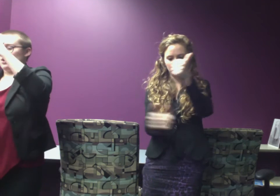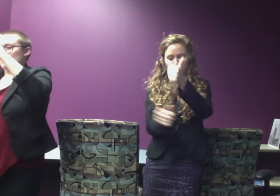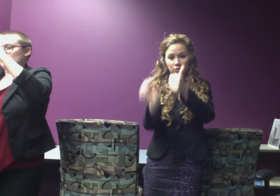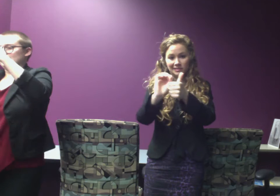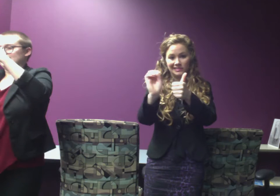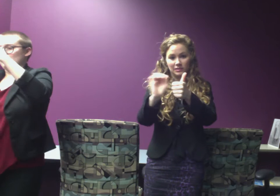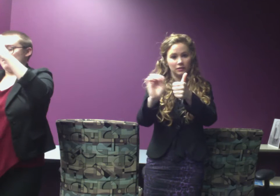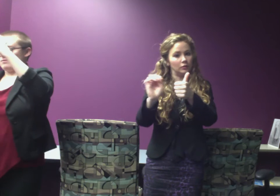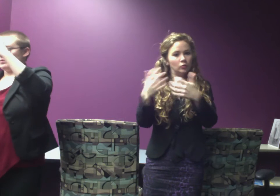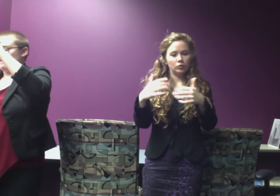indicate that mathematically?